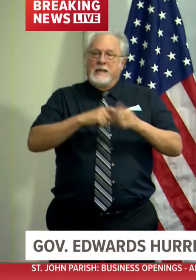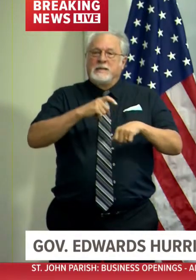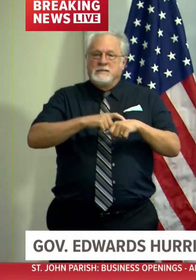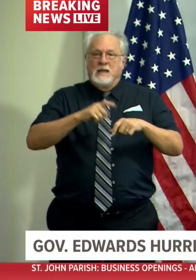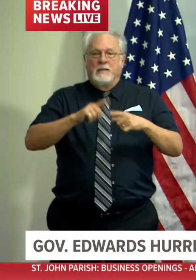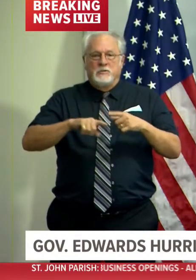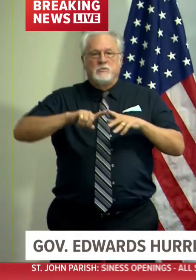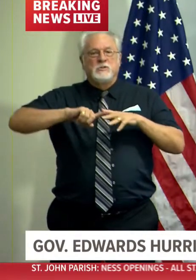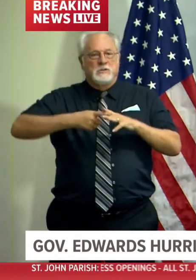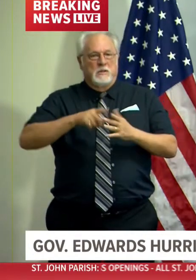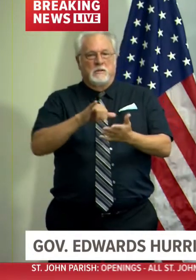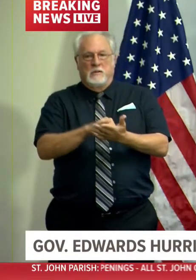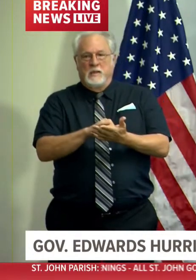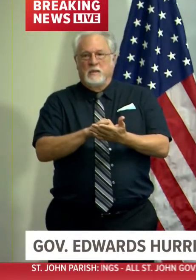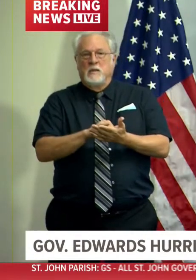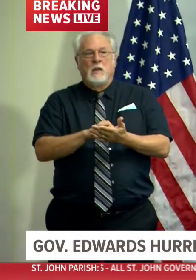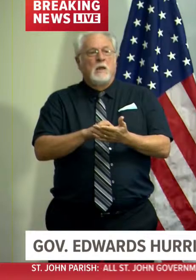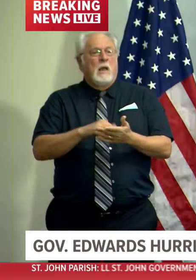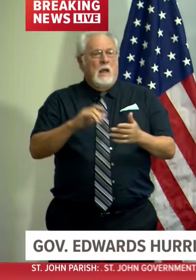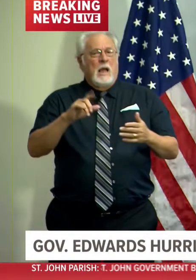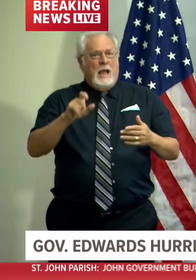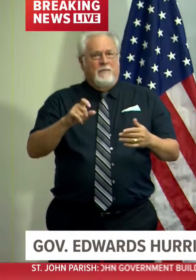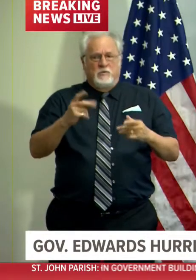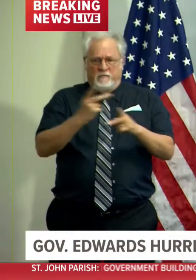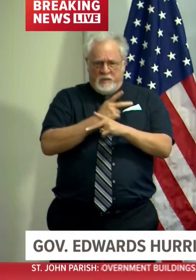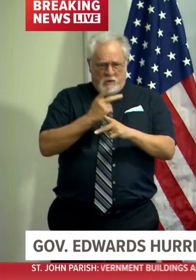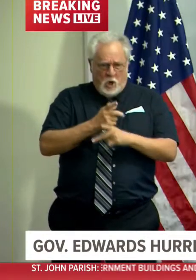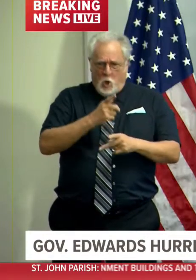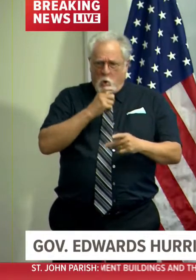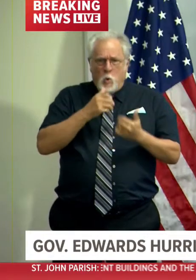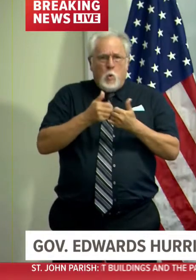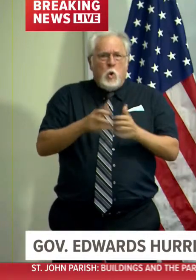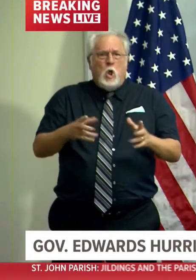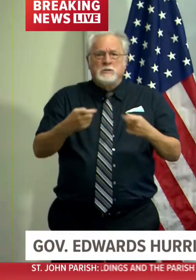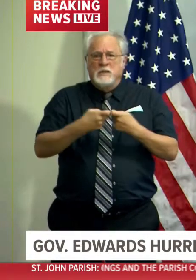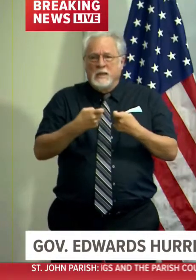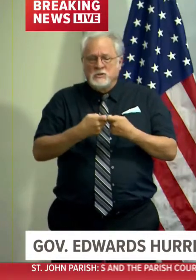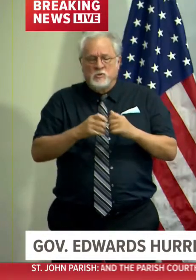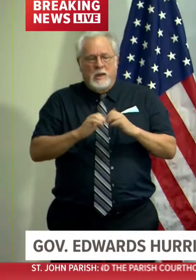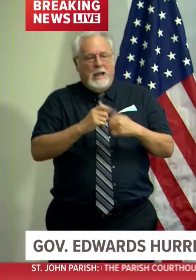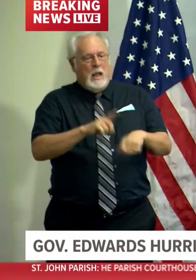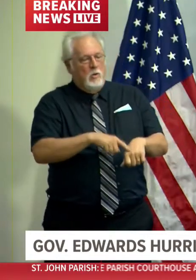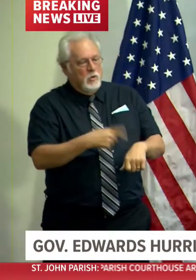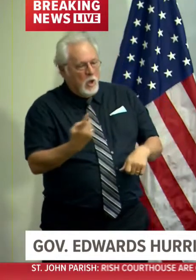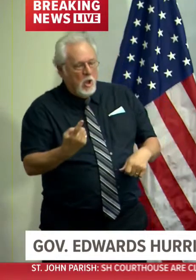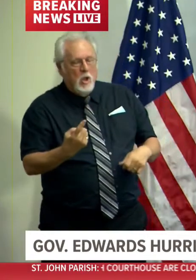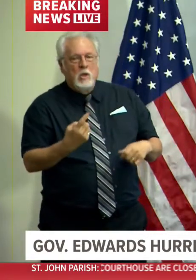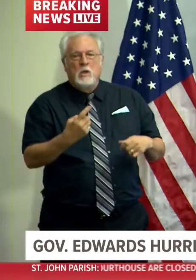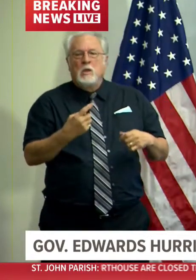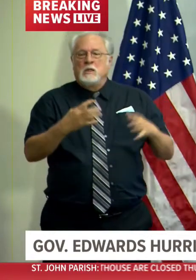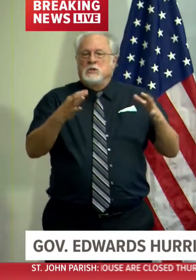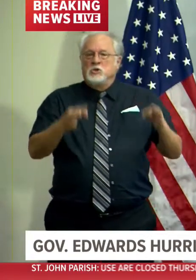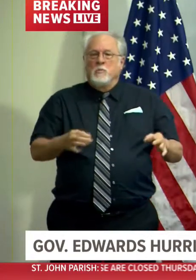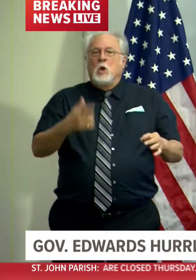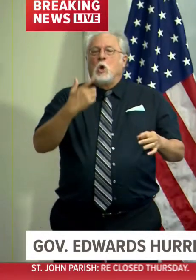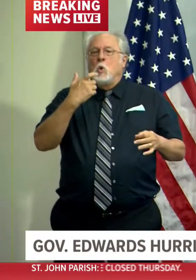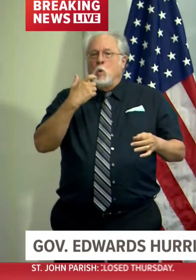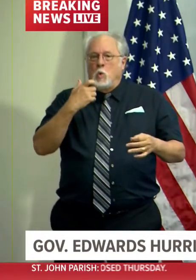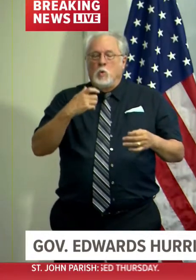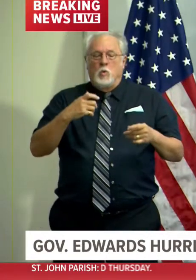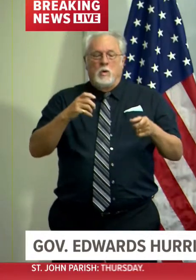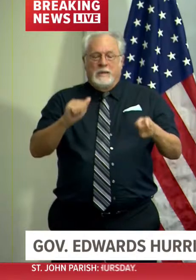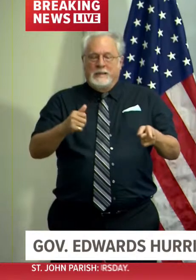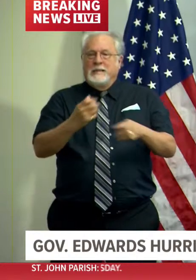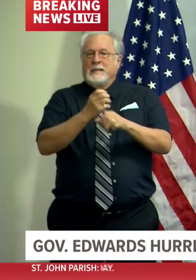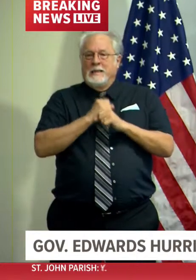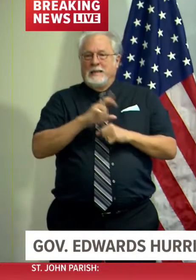to turn it on. And we actually have to figure out who lost electricity and for how long, and to determine really who is